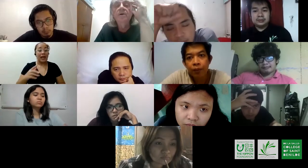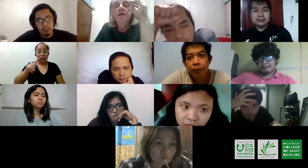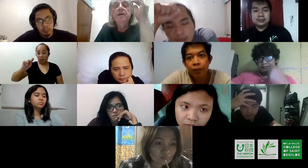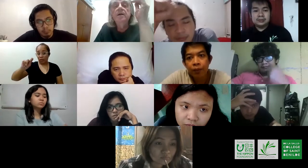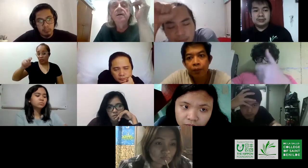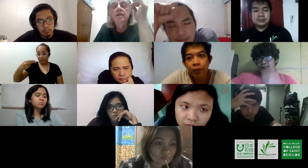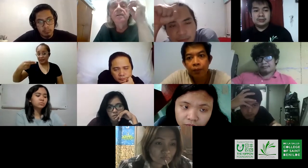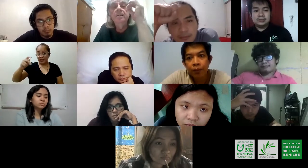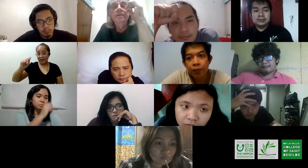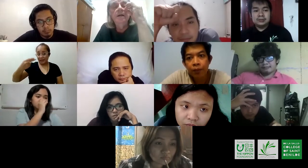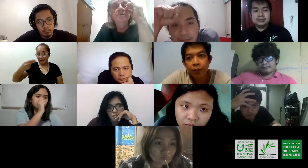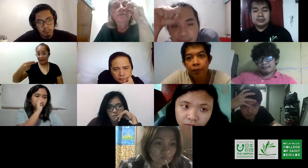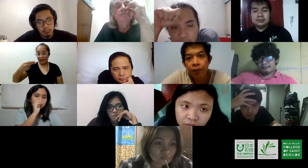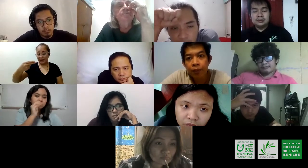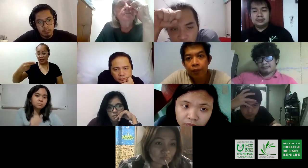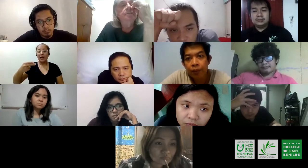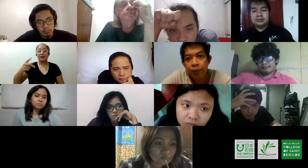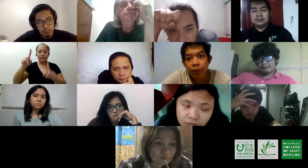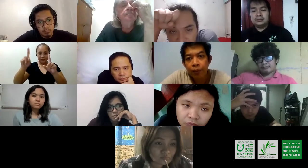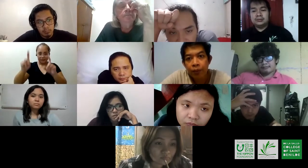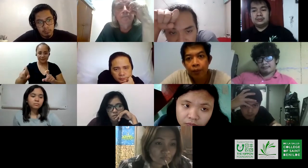have the test.